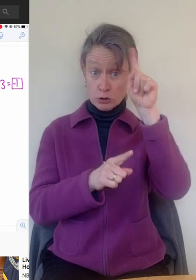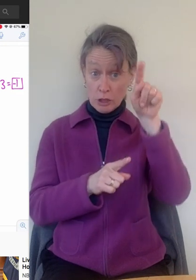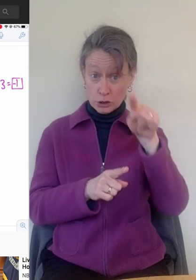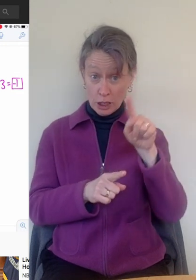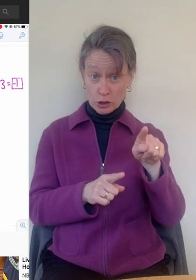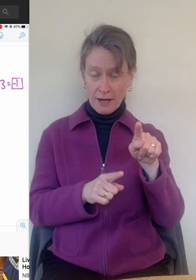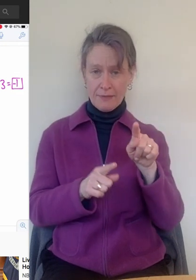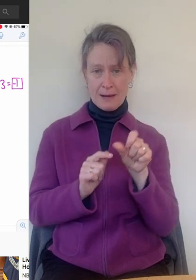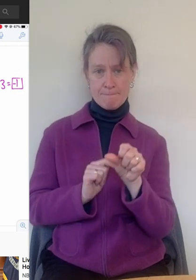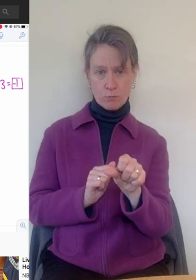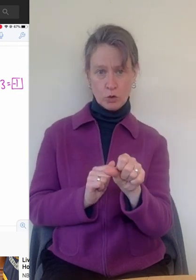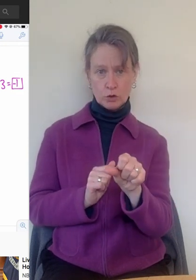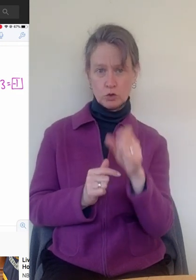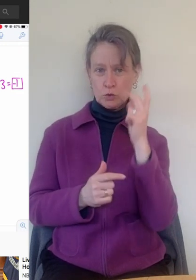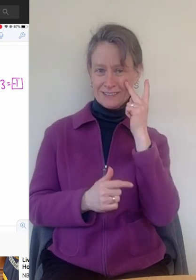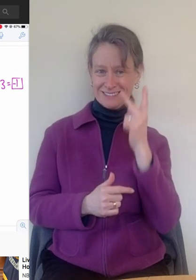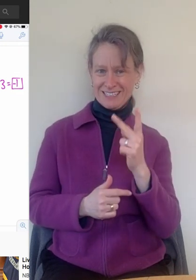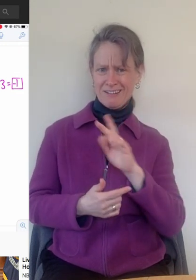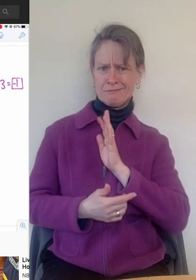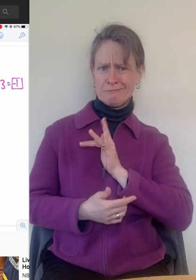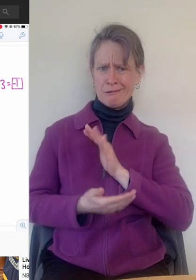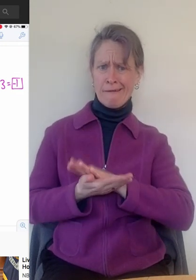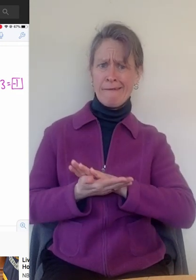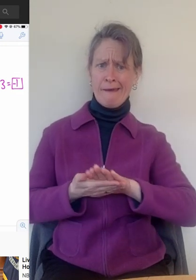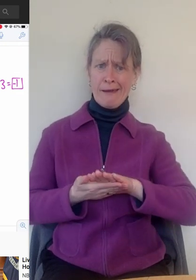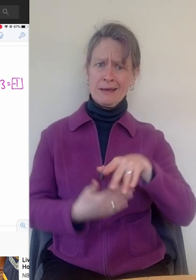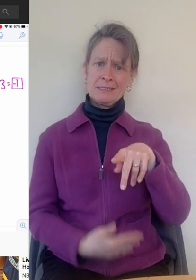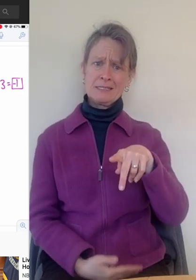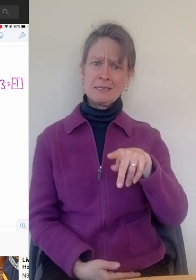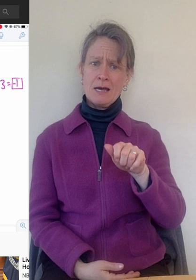So you'll get a nice parabola like this.